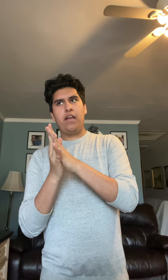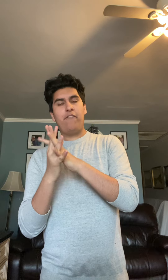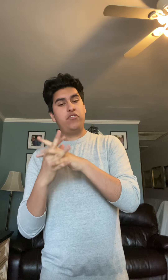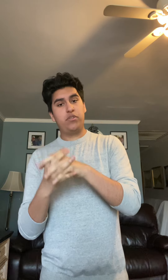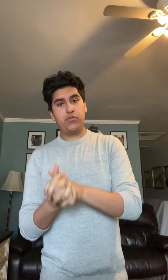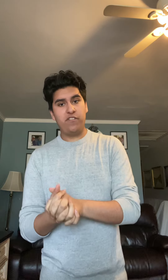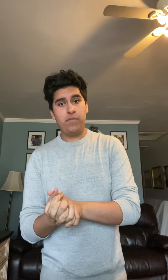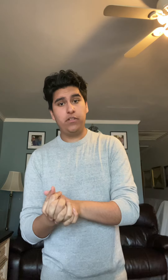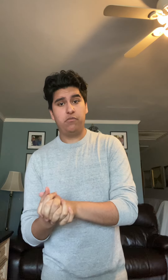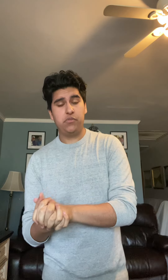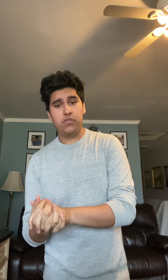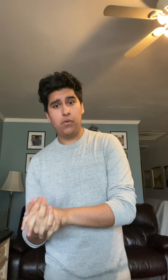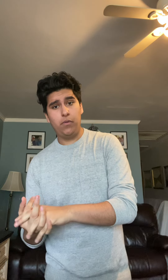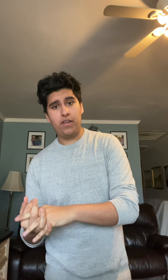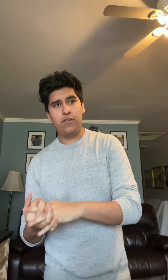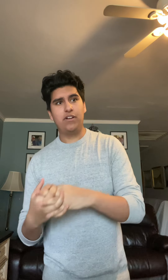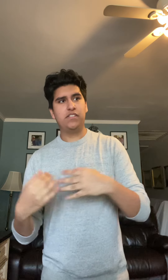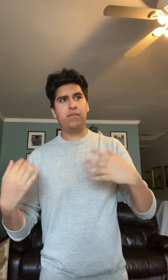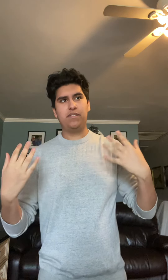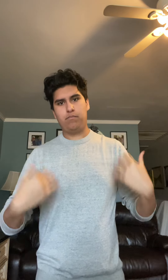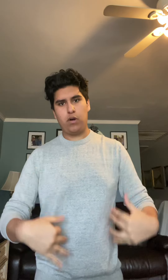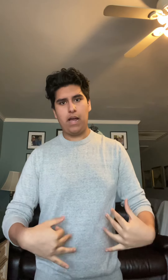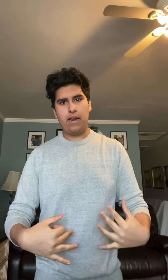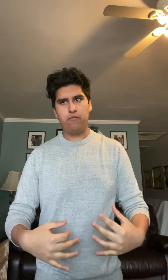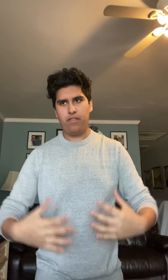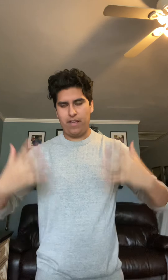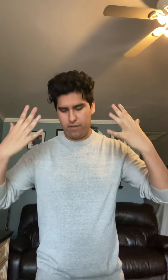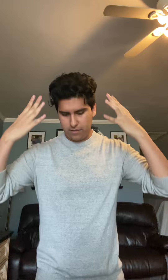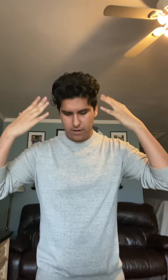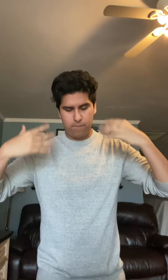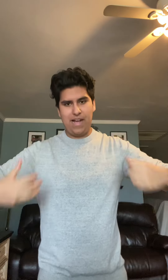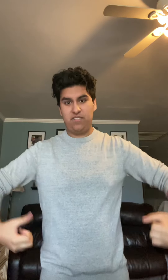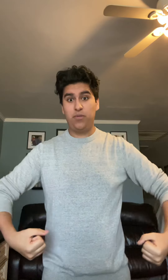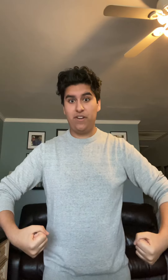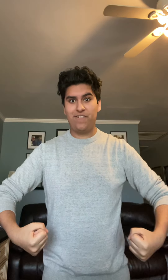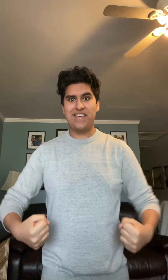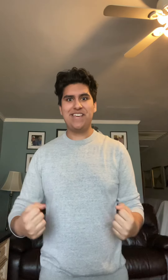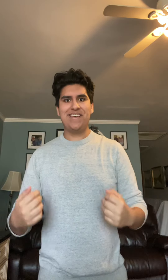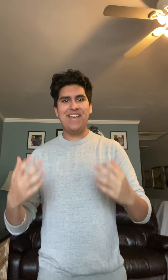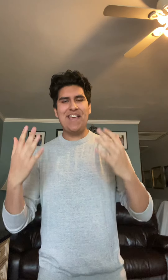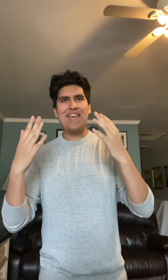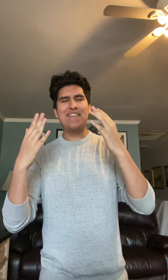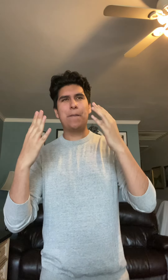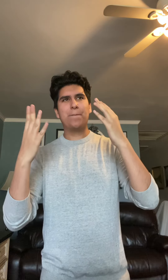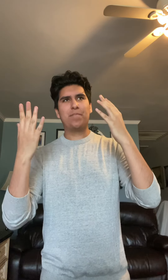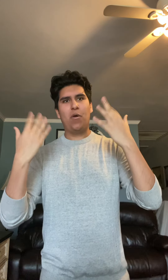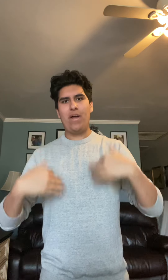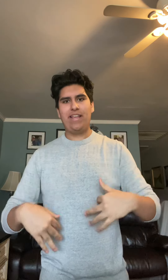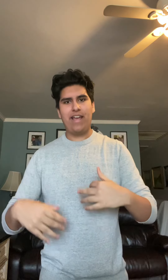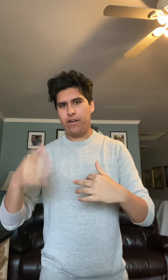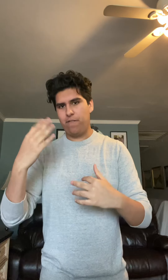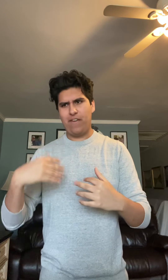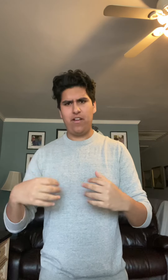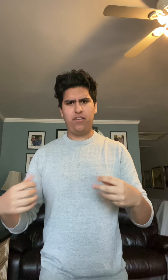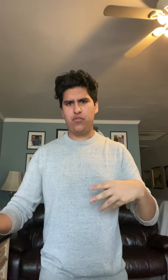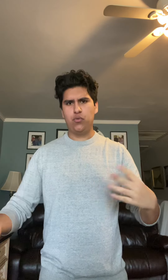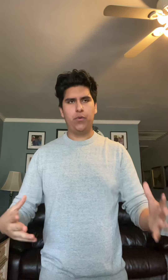having to retrieve Mjolnir, which was stolen. He dresses up as a bride with he's like a massive burly Viking in a wedding gown and a veil and jewelry and